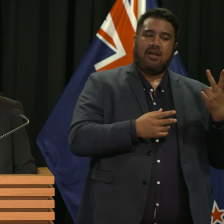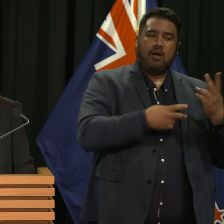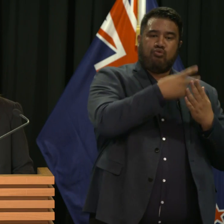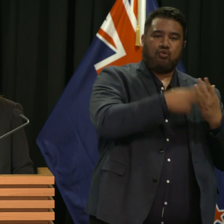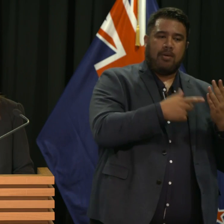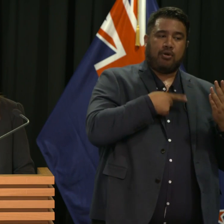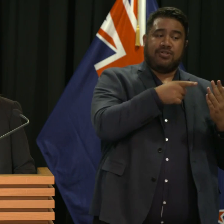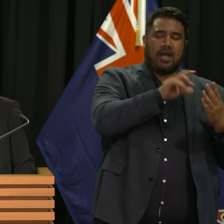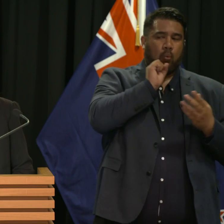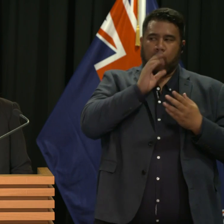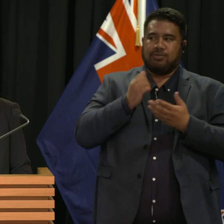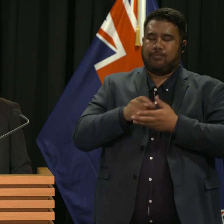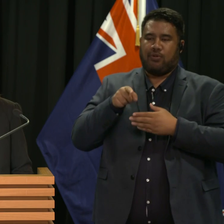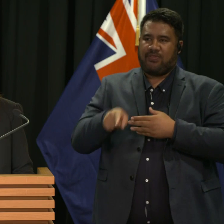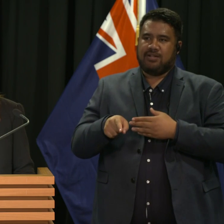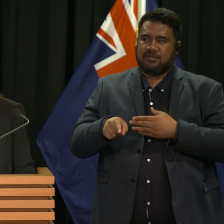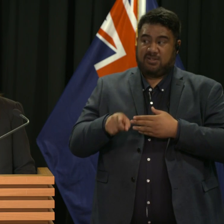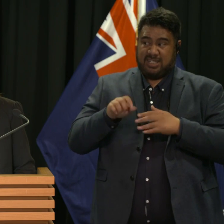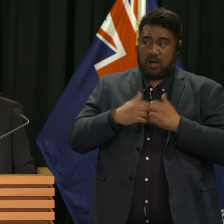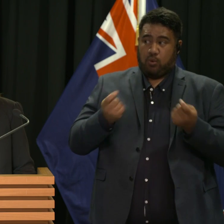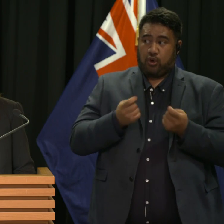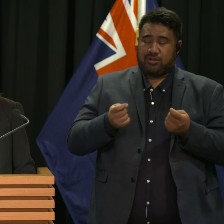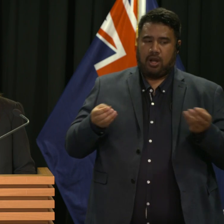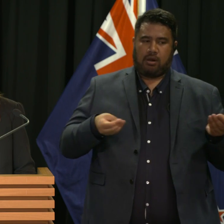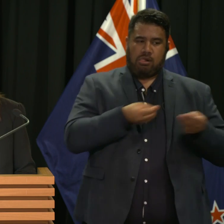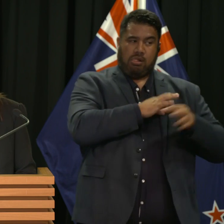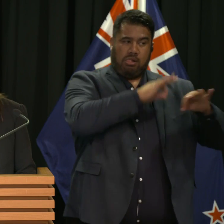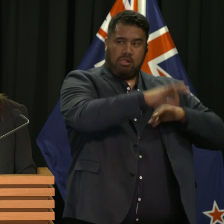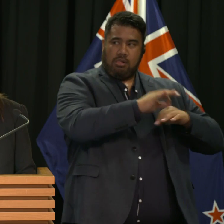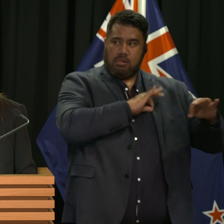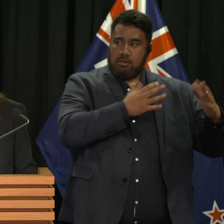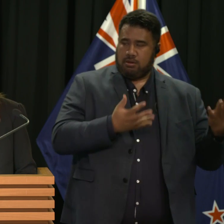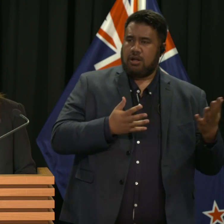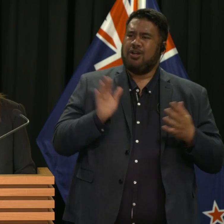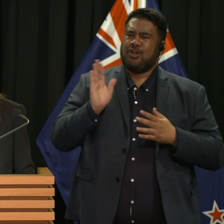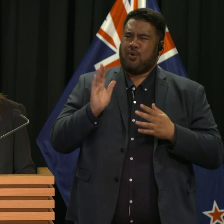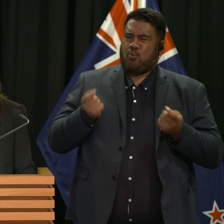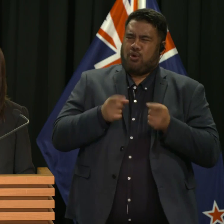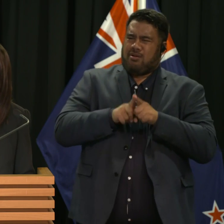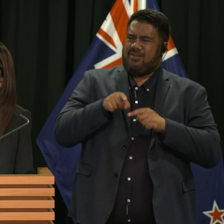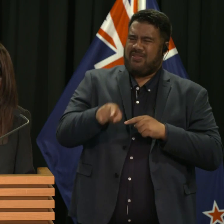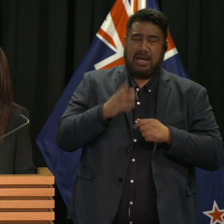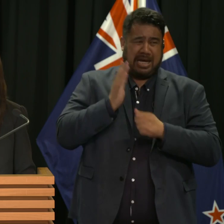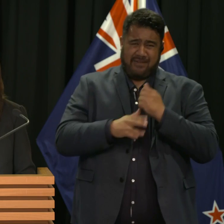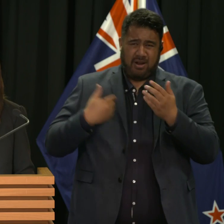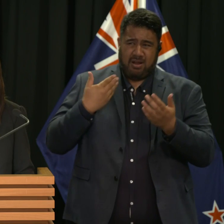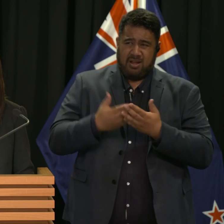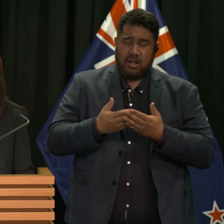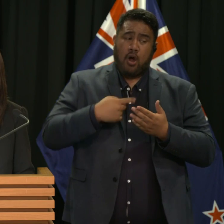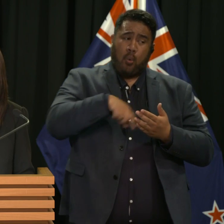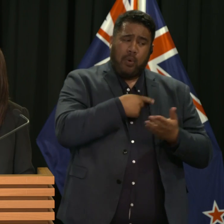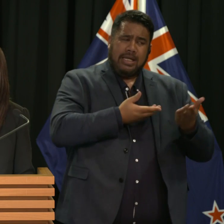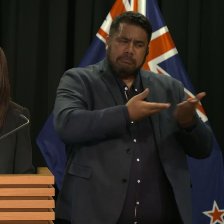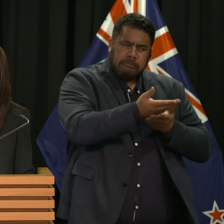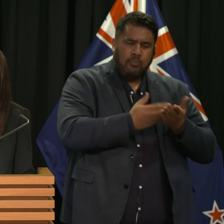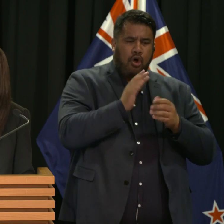this? No, that is just not how we operate as a government and as parties. It never has been. We debate the merits of an